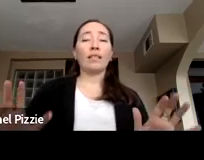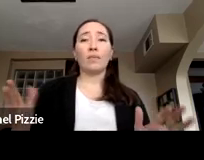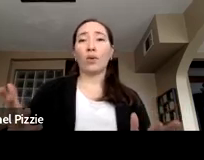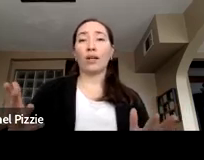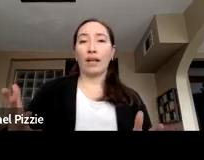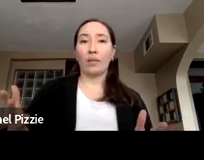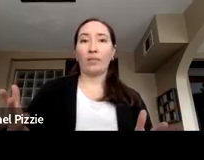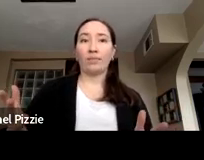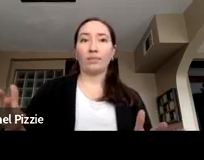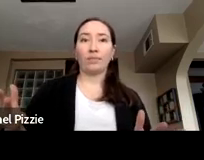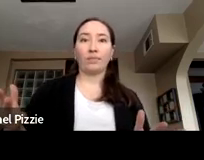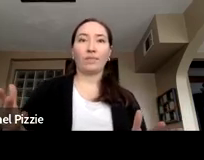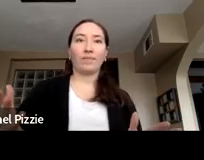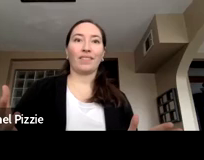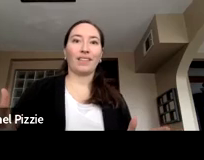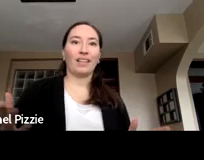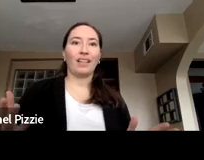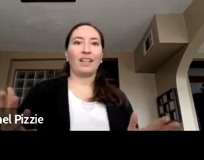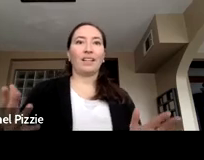One last important element.